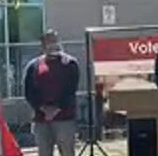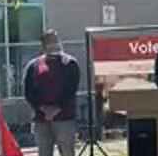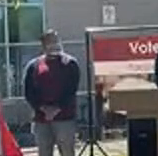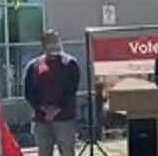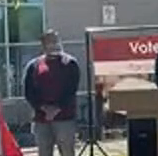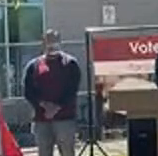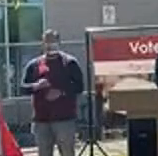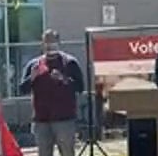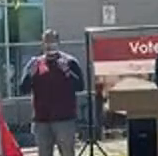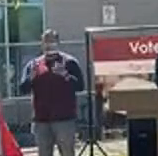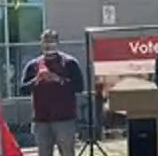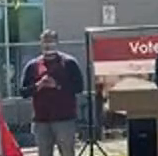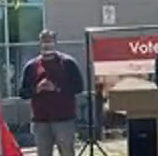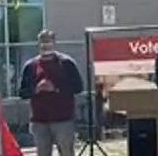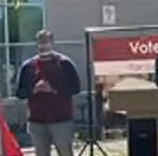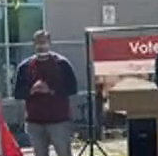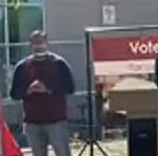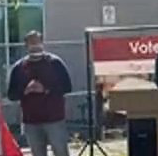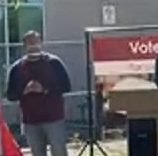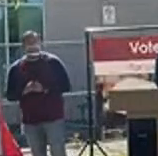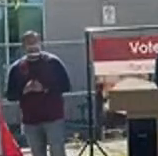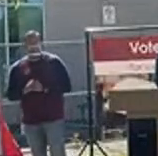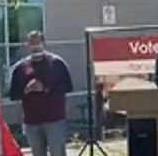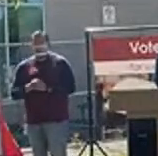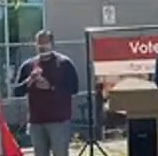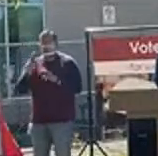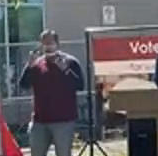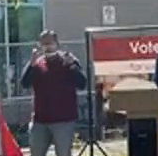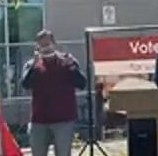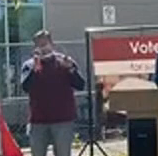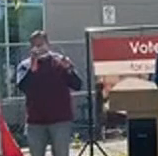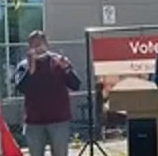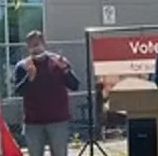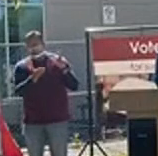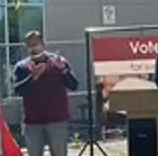ginormous. All right. Quick photo.